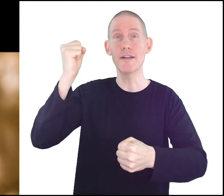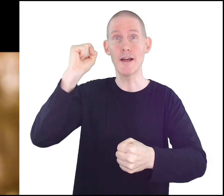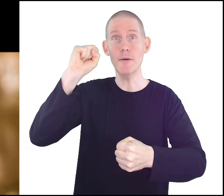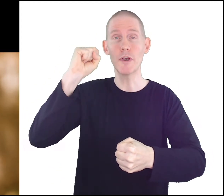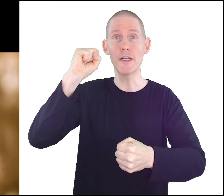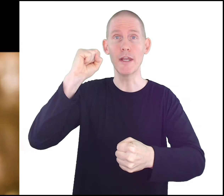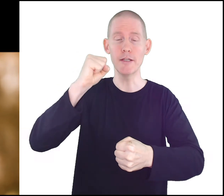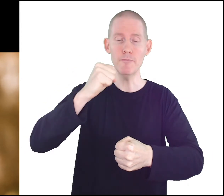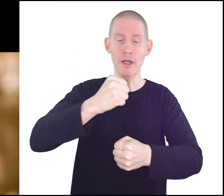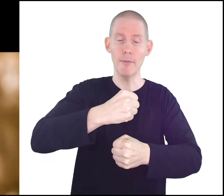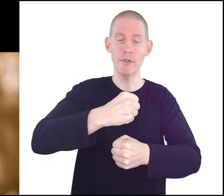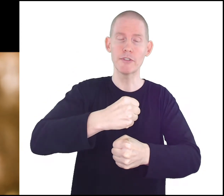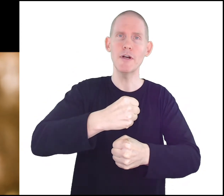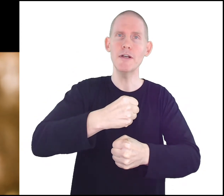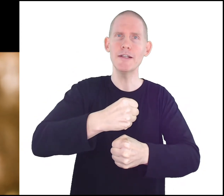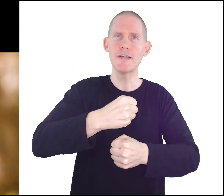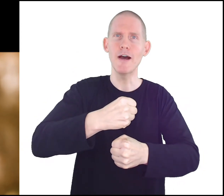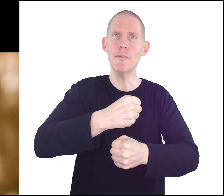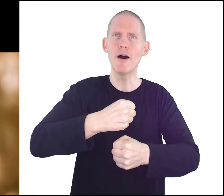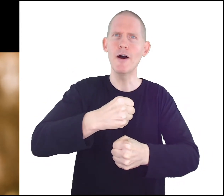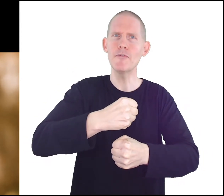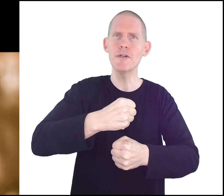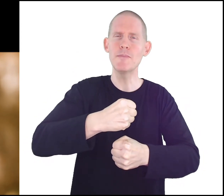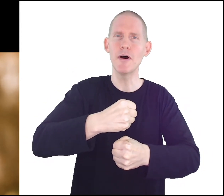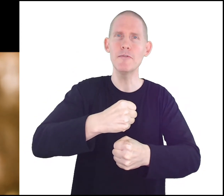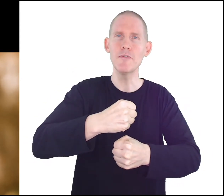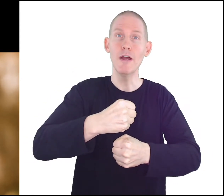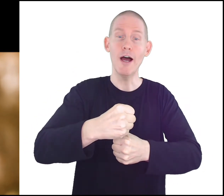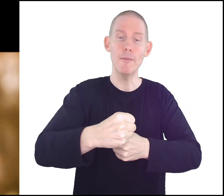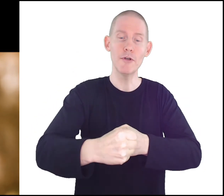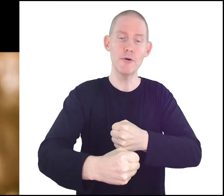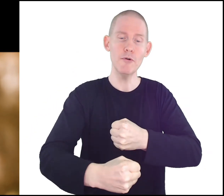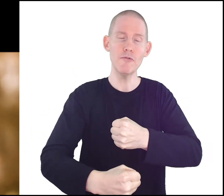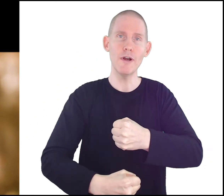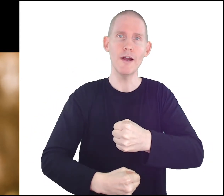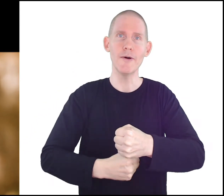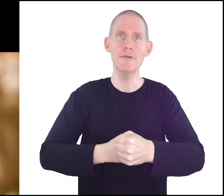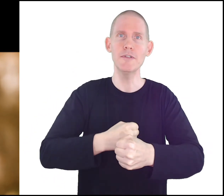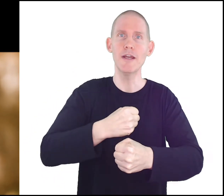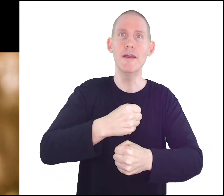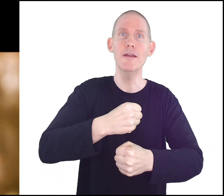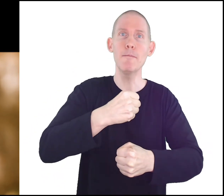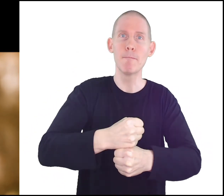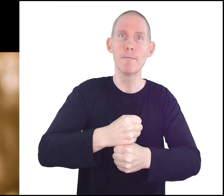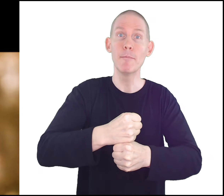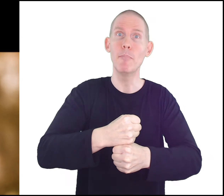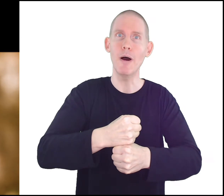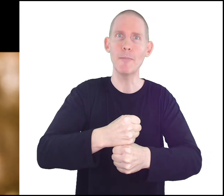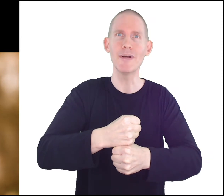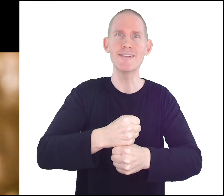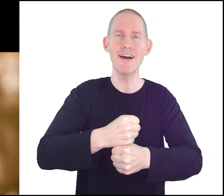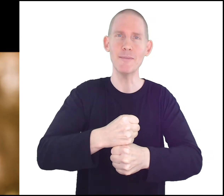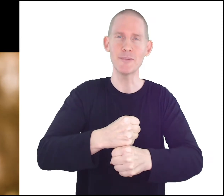I'm right-handed. I'm going to start on top, hovering above. I'm going to go around and then bop on top.